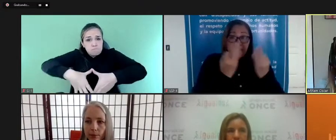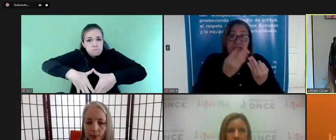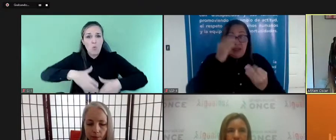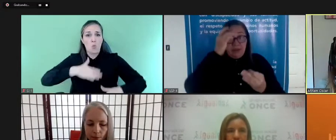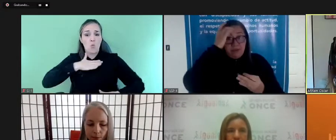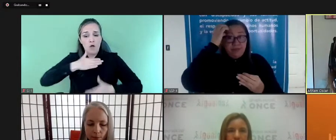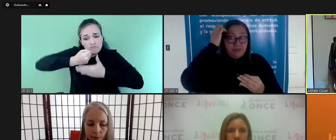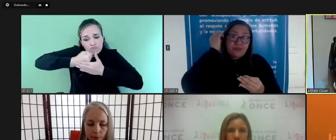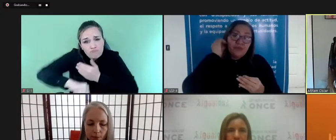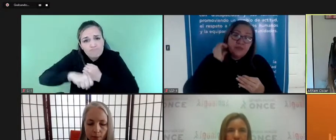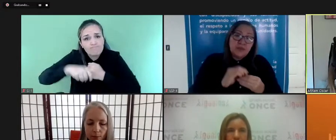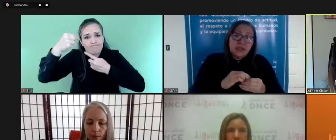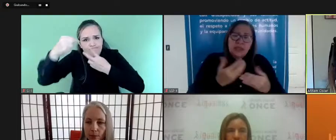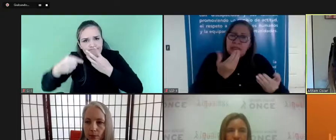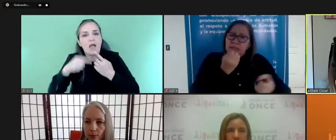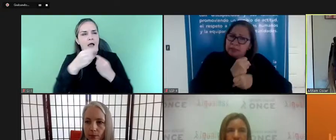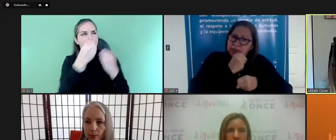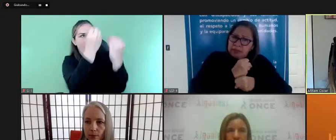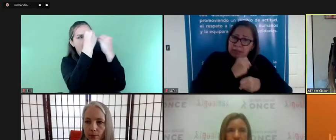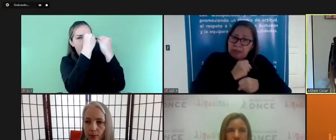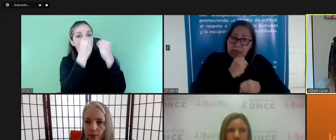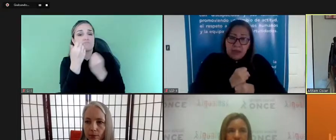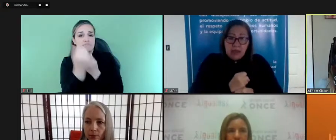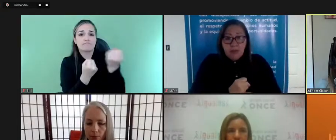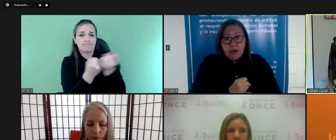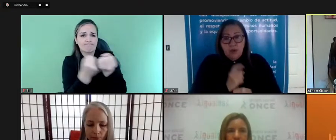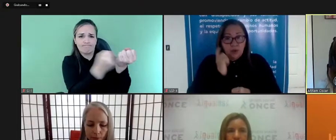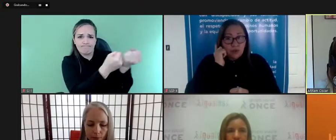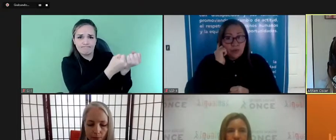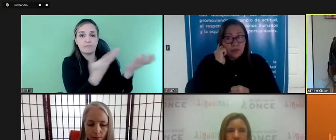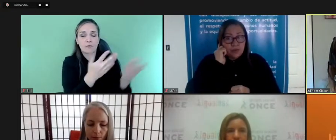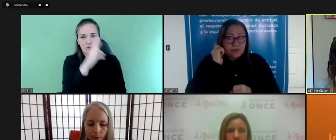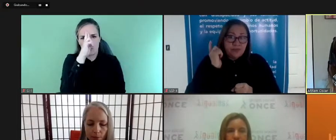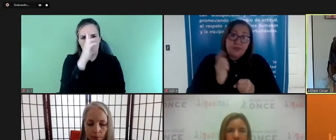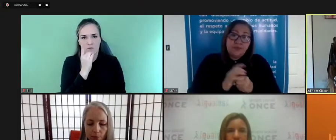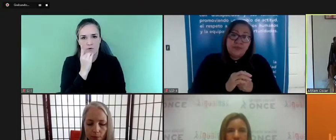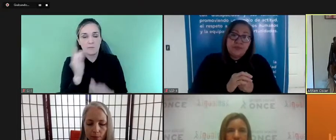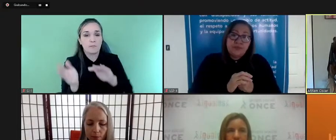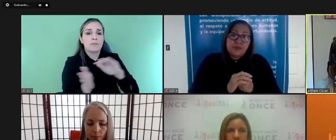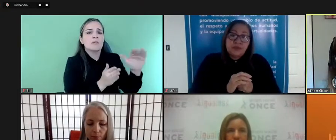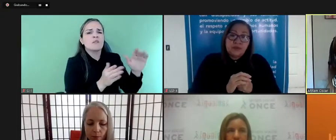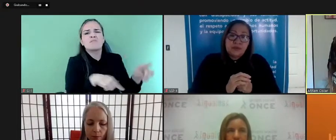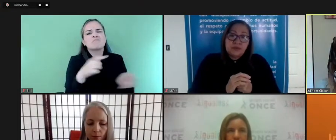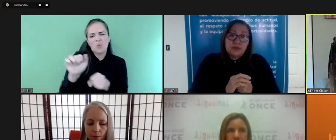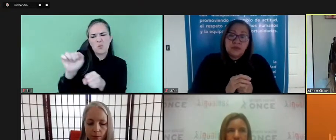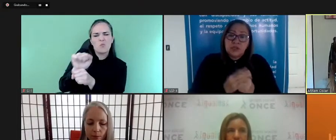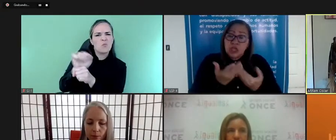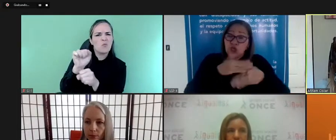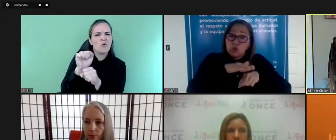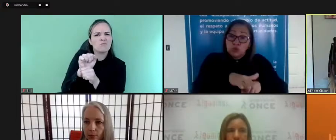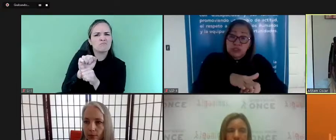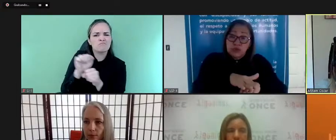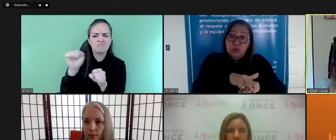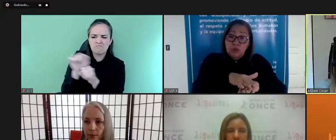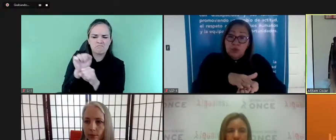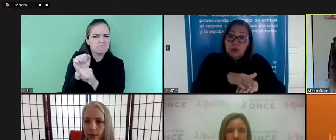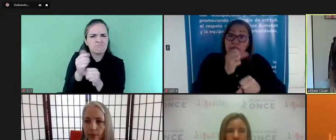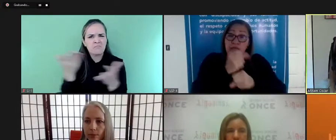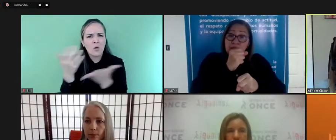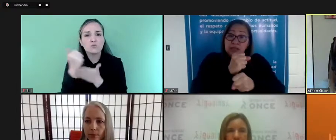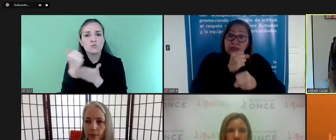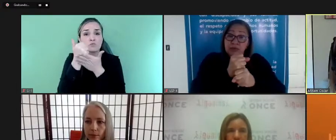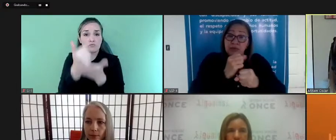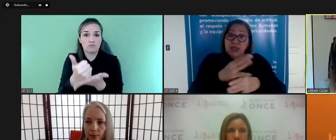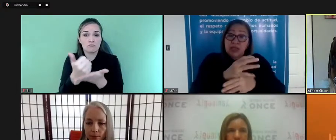family planning now regarding dignified livelihoods and inclusive